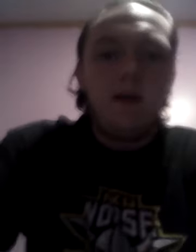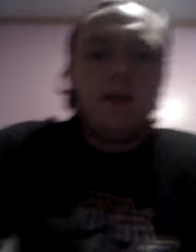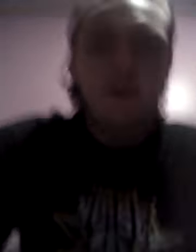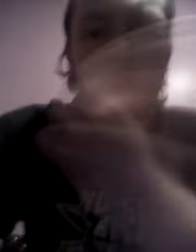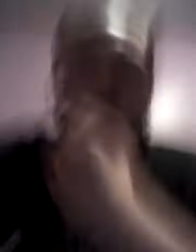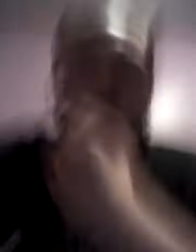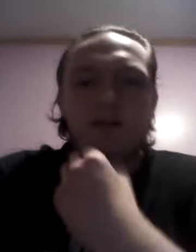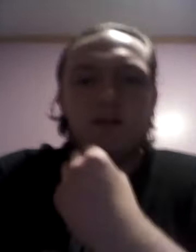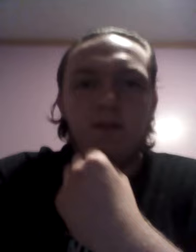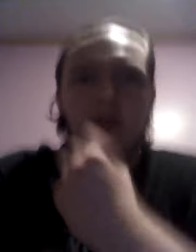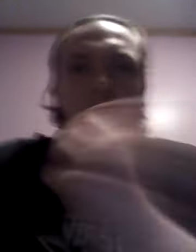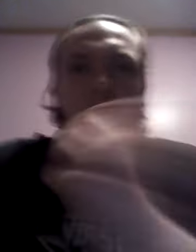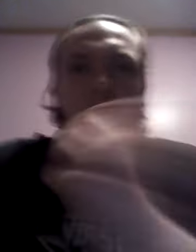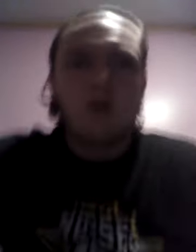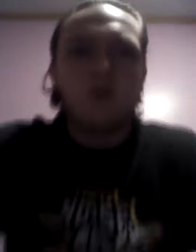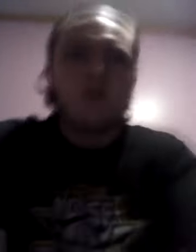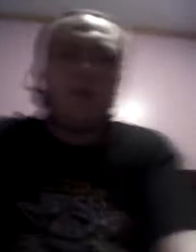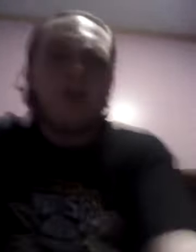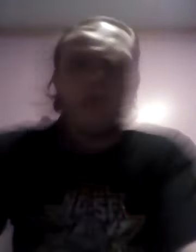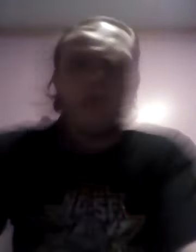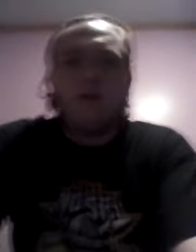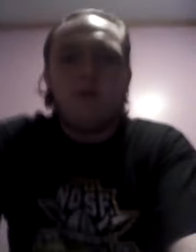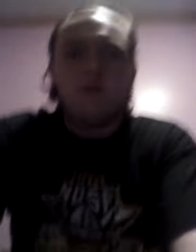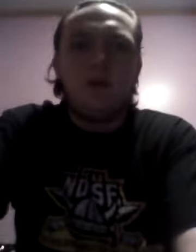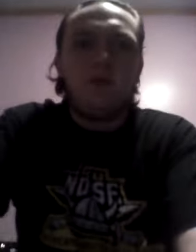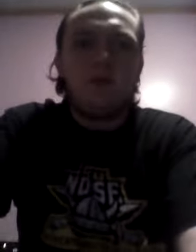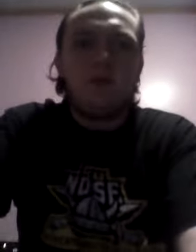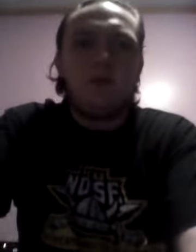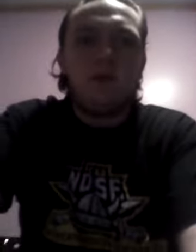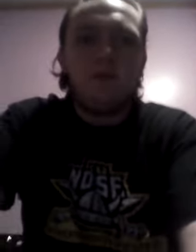Anyways, y'all, this has been Australia News Network.